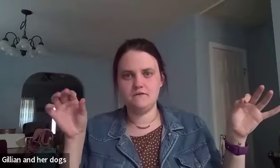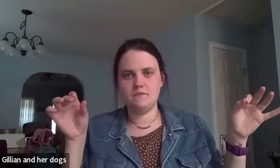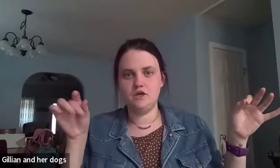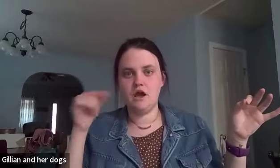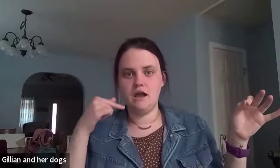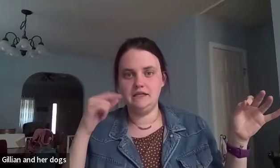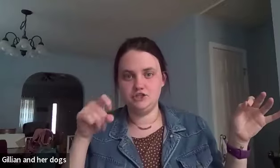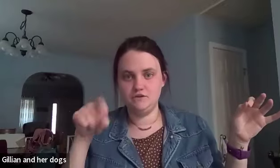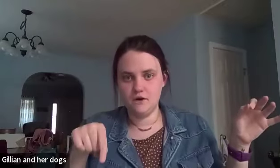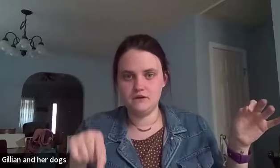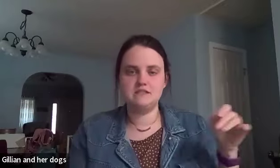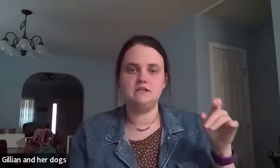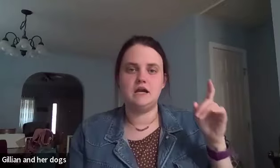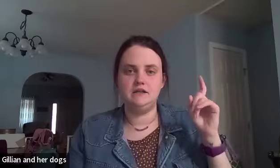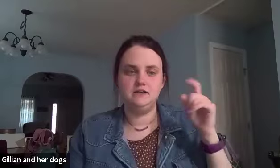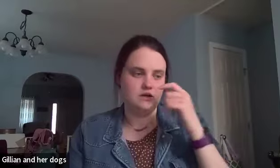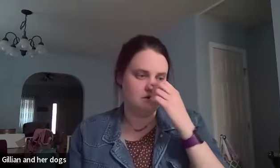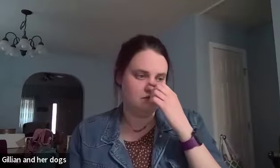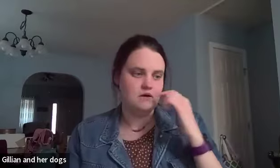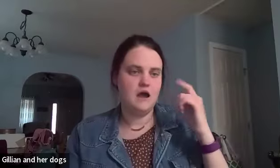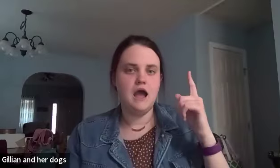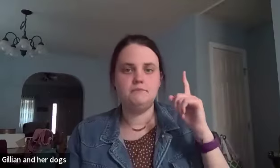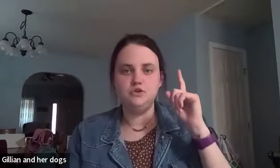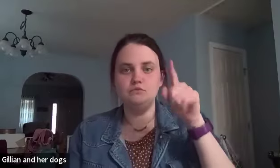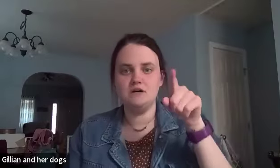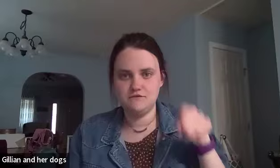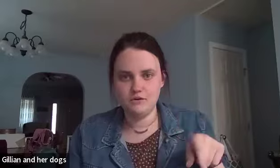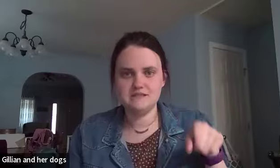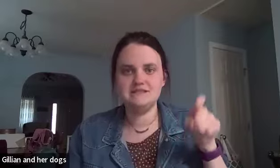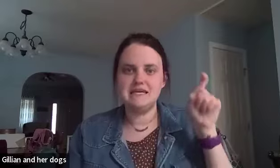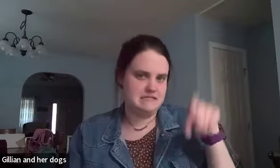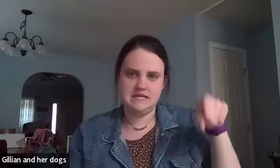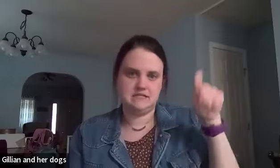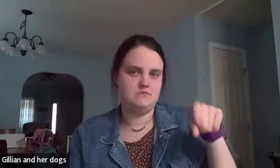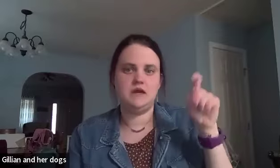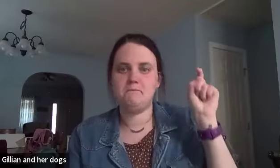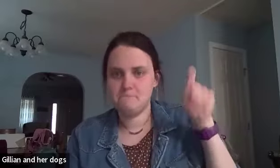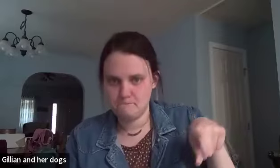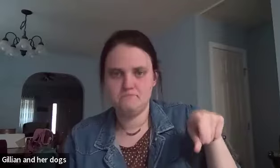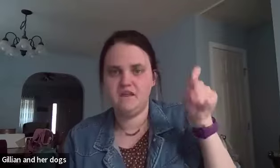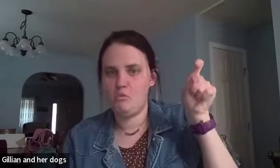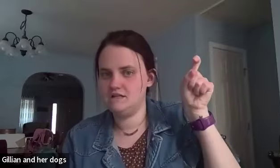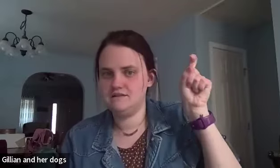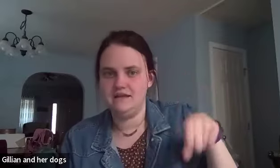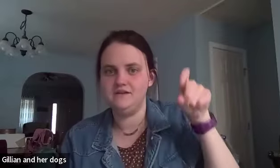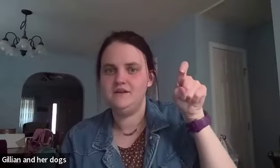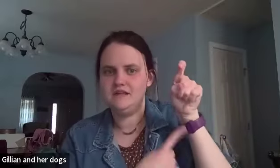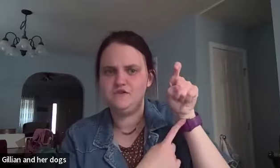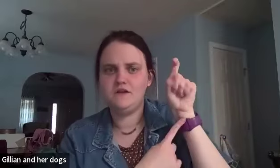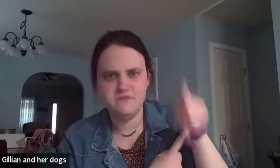from the I need you to focus, you must focus is the exact same thing. That one, like, it's very